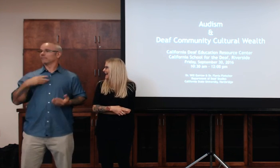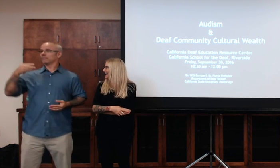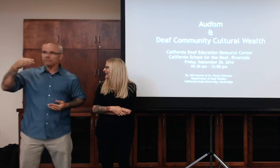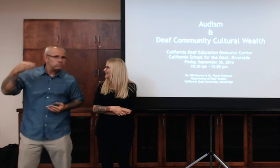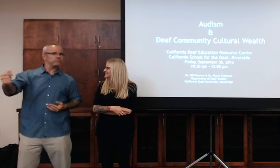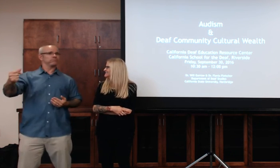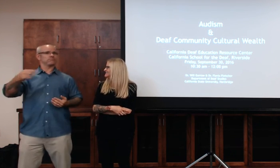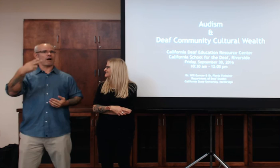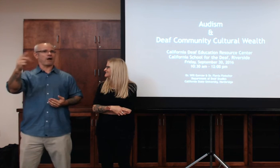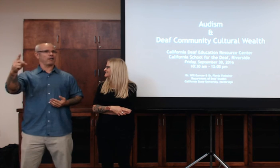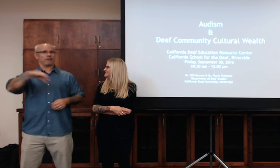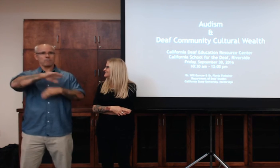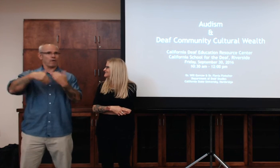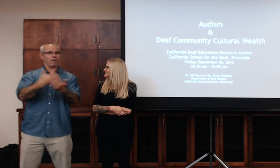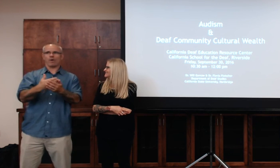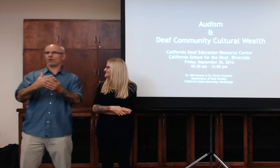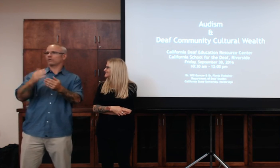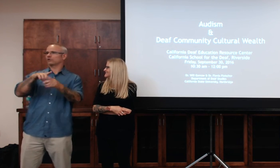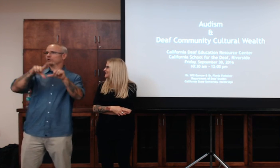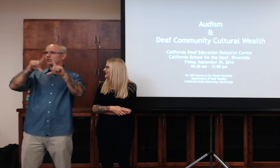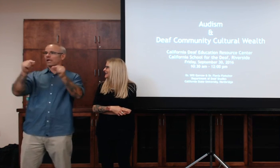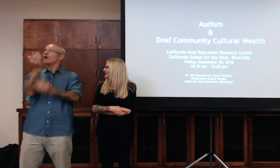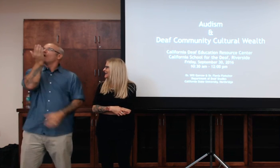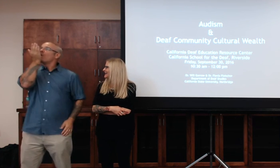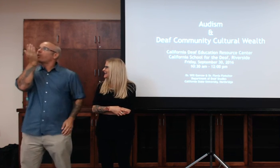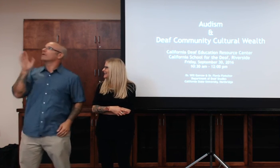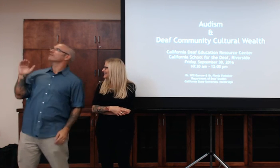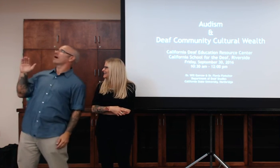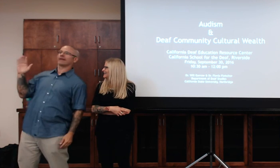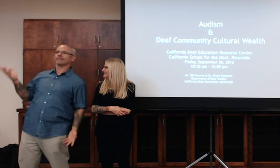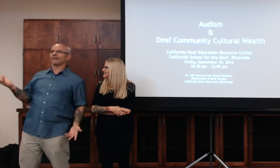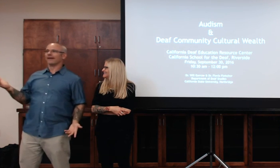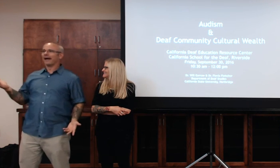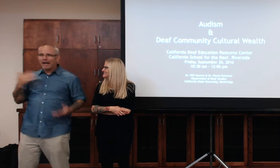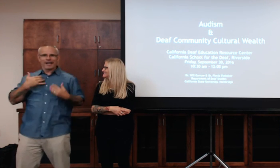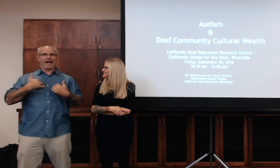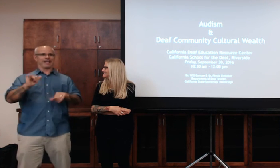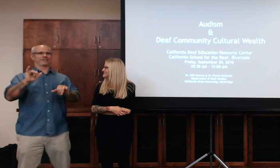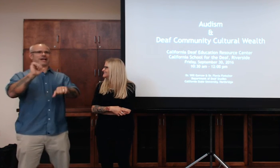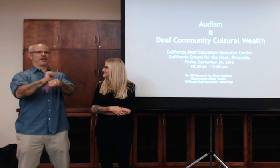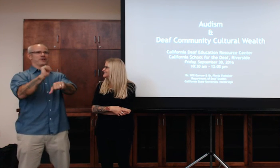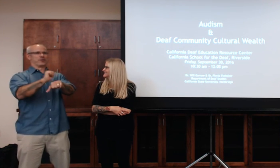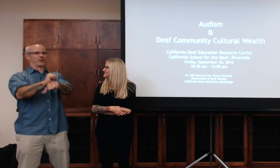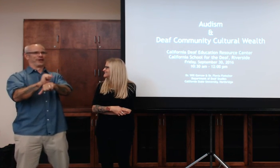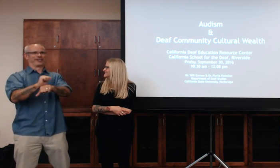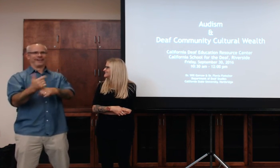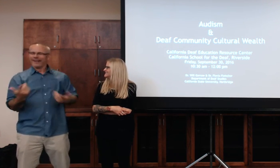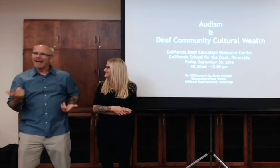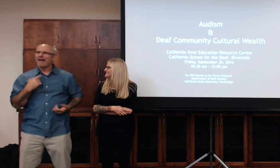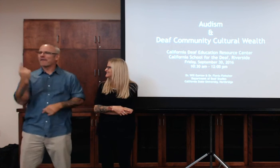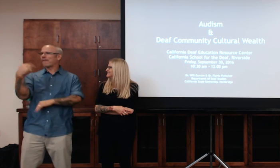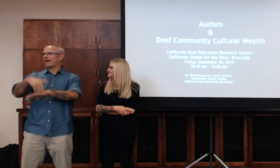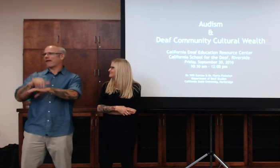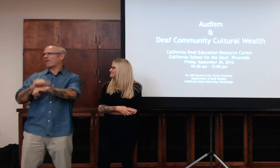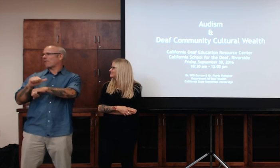buy. So I did. I purchased a Harley Davidson. Check, goodbye, gone. So started working, one night of